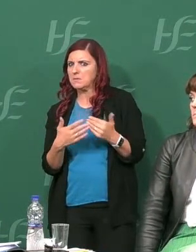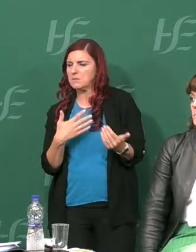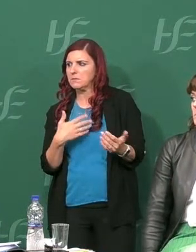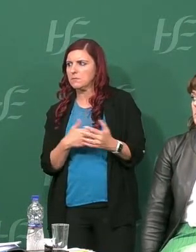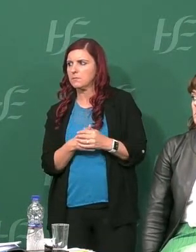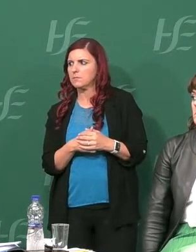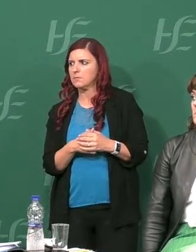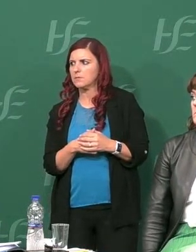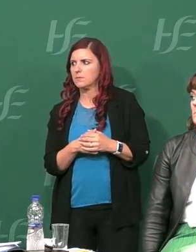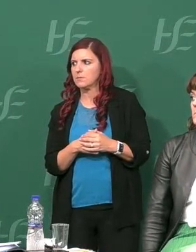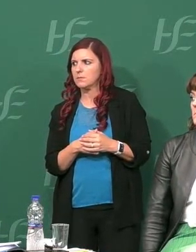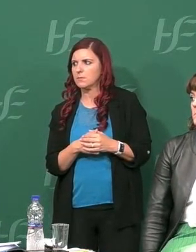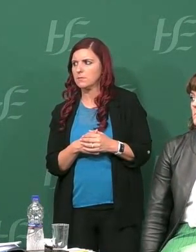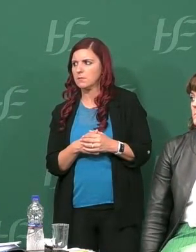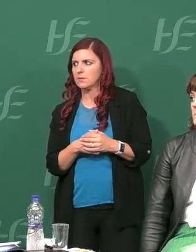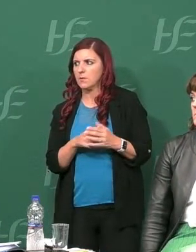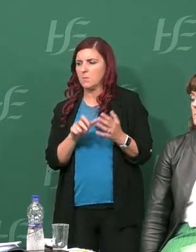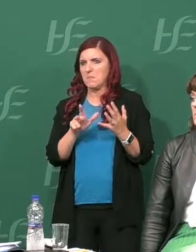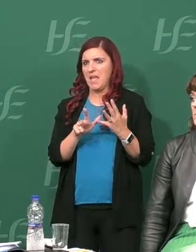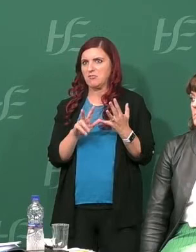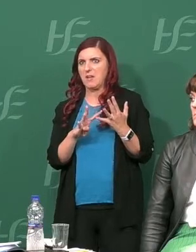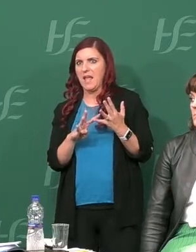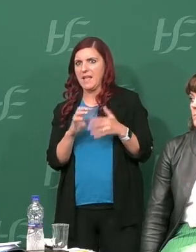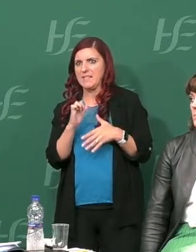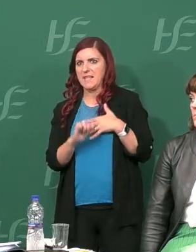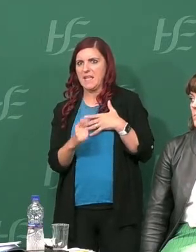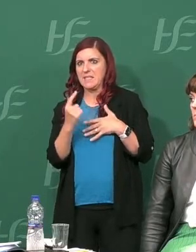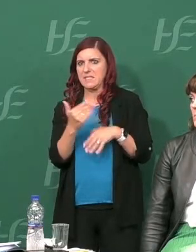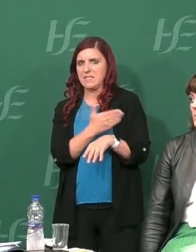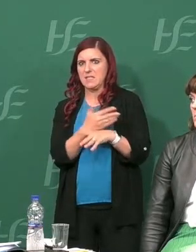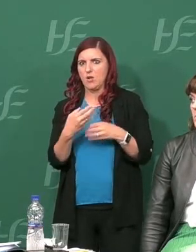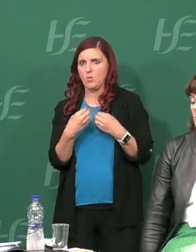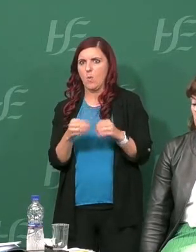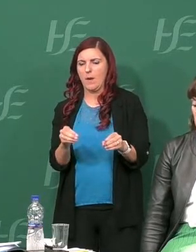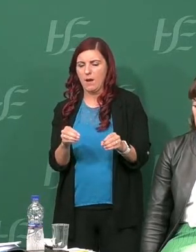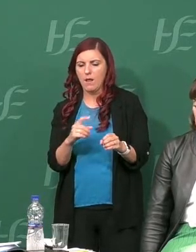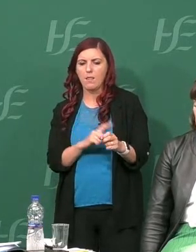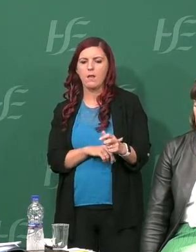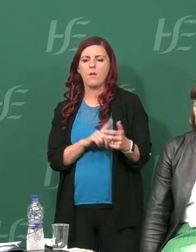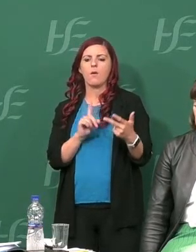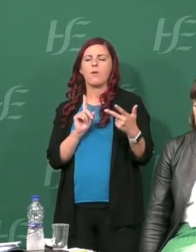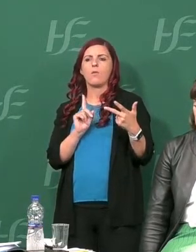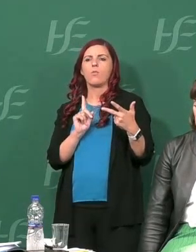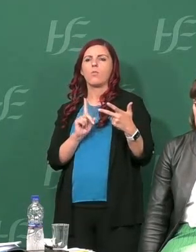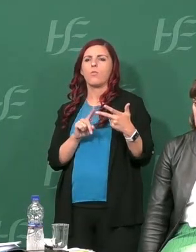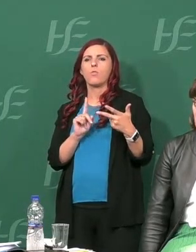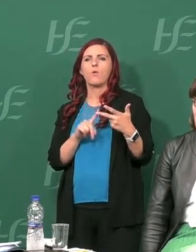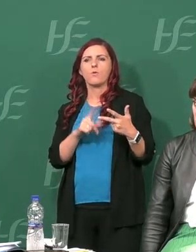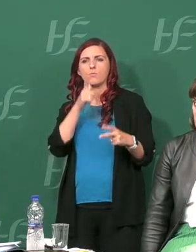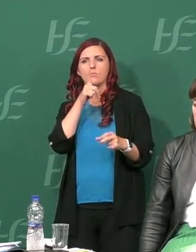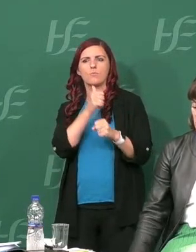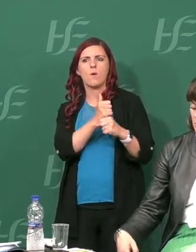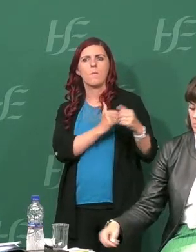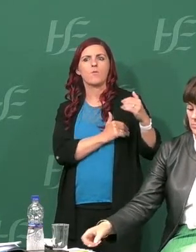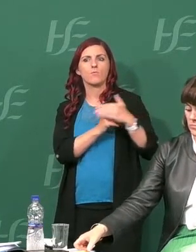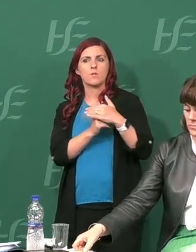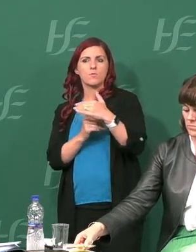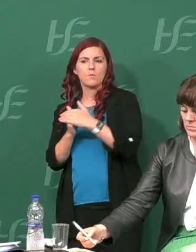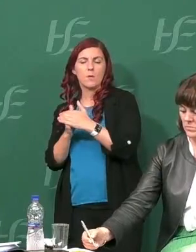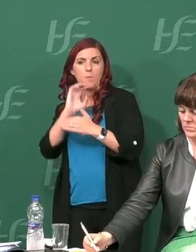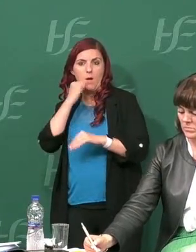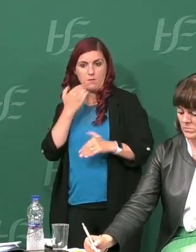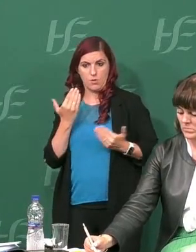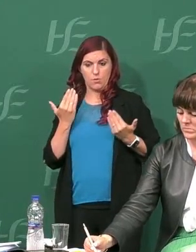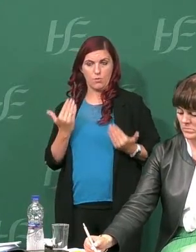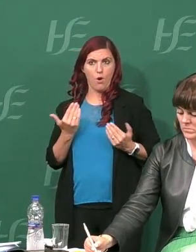roughly 8 or 9 days into that vaccination? And then thirdly, on restrictions, given the current